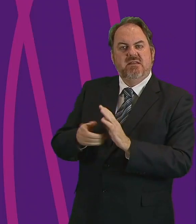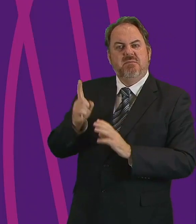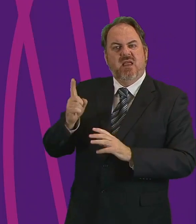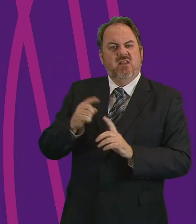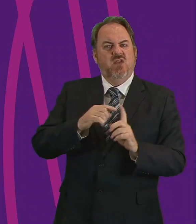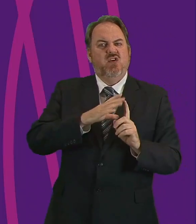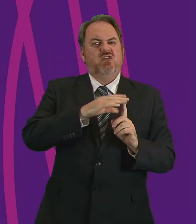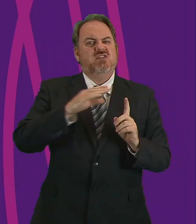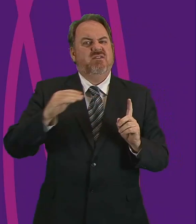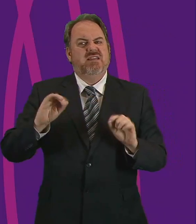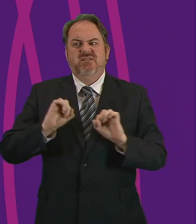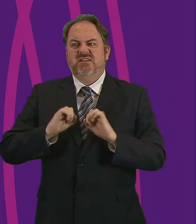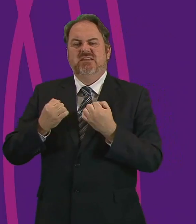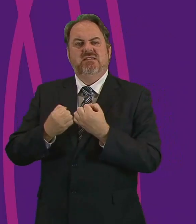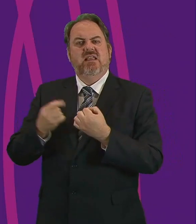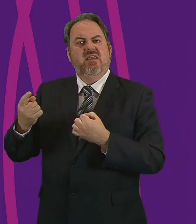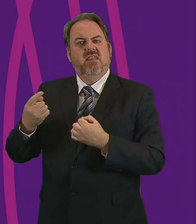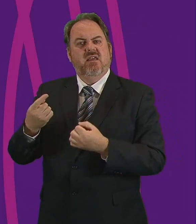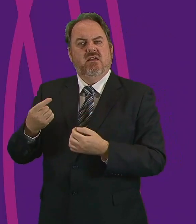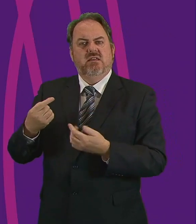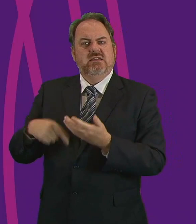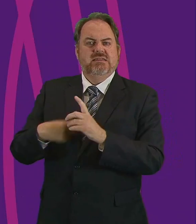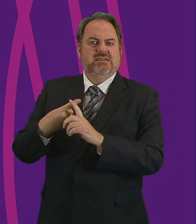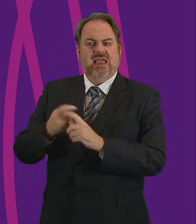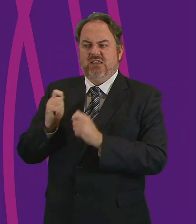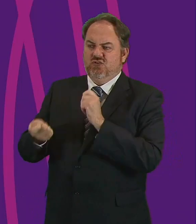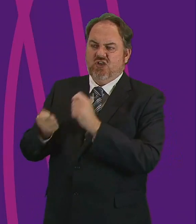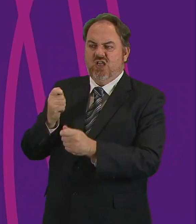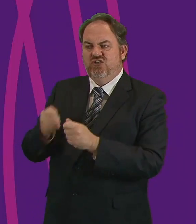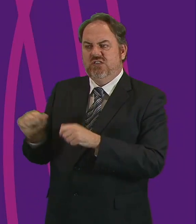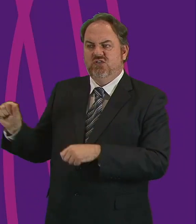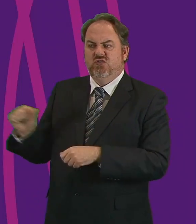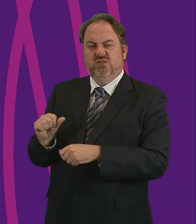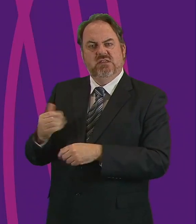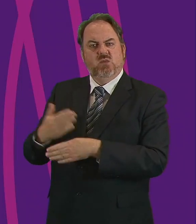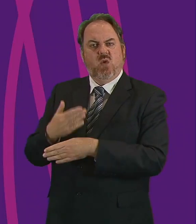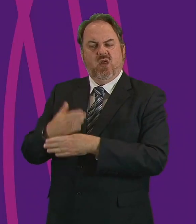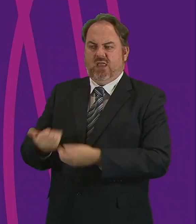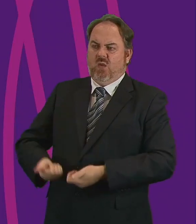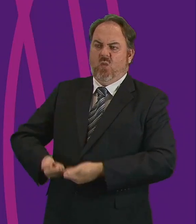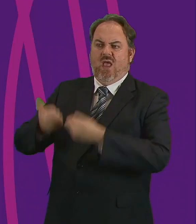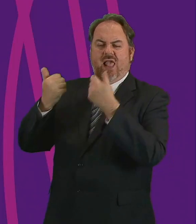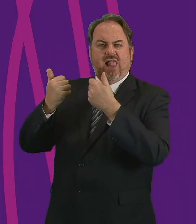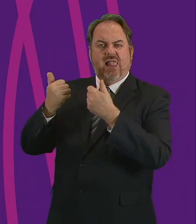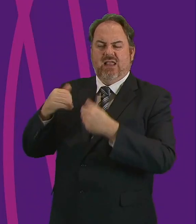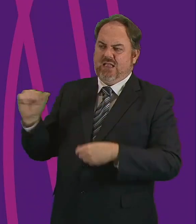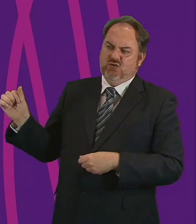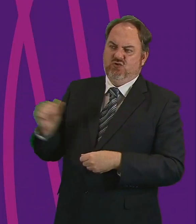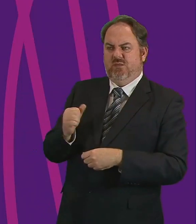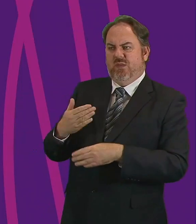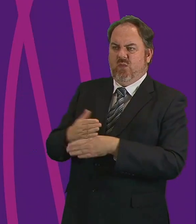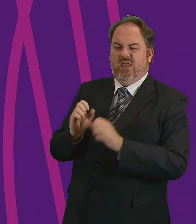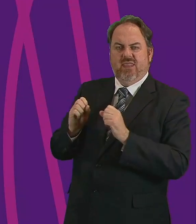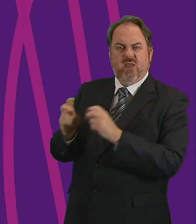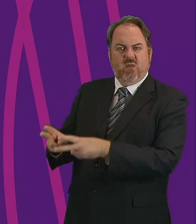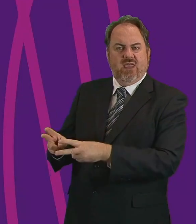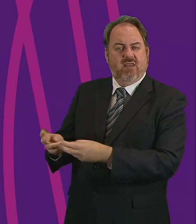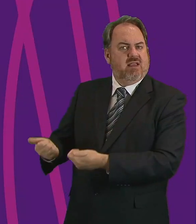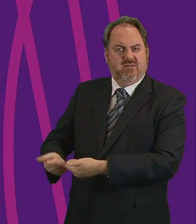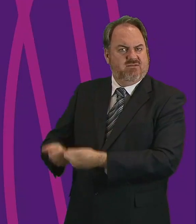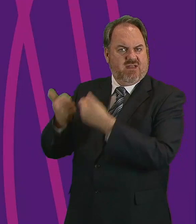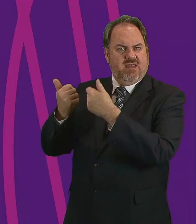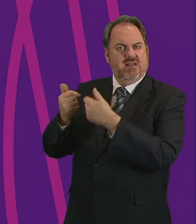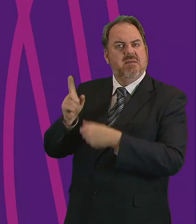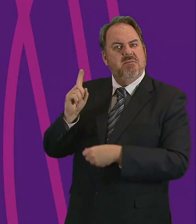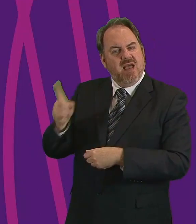the fiscal framework is currently operating as it should. Well, it might well be operating as it was designed to, but it was